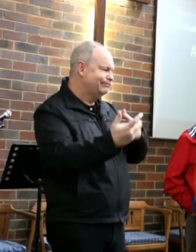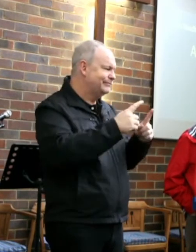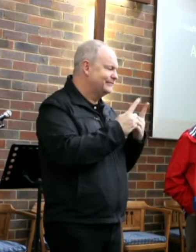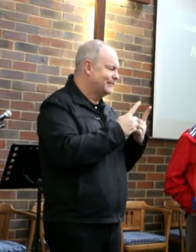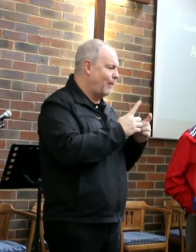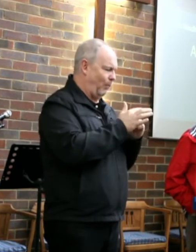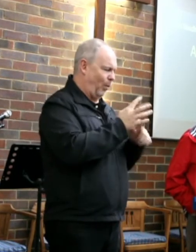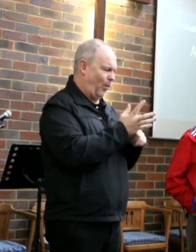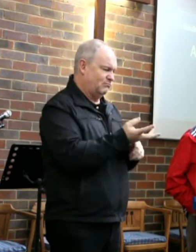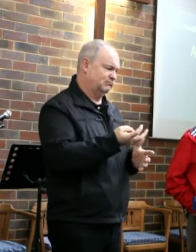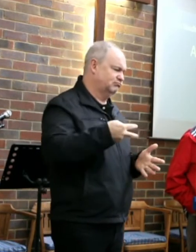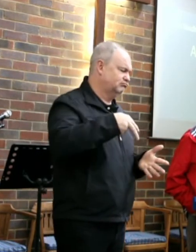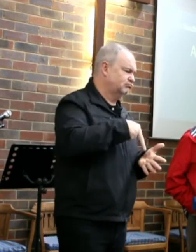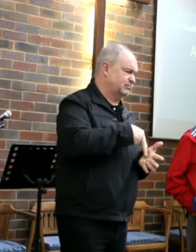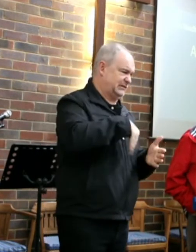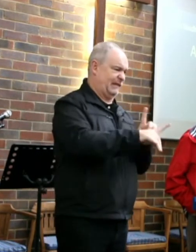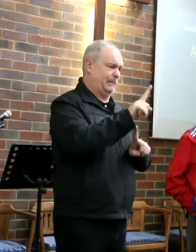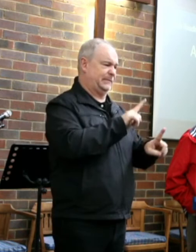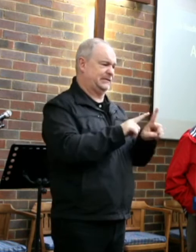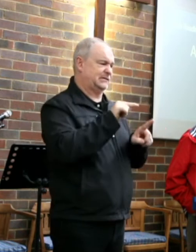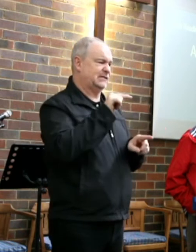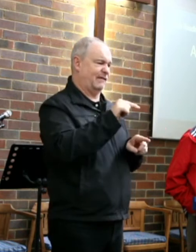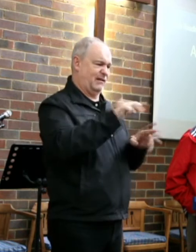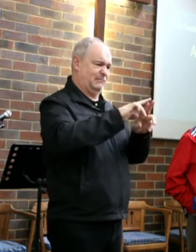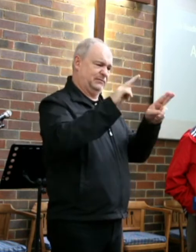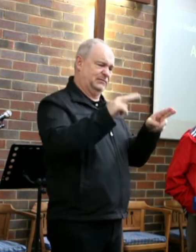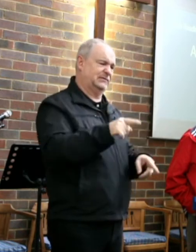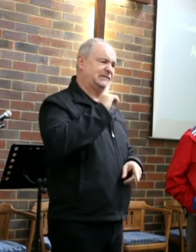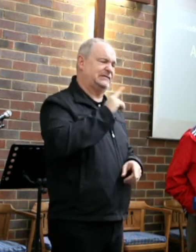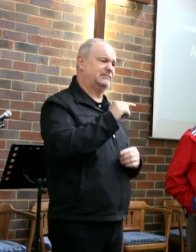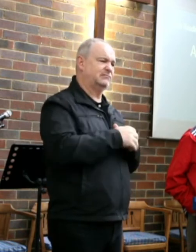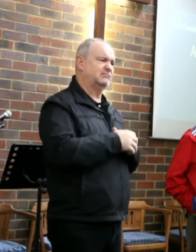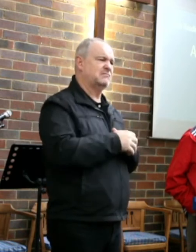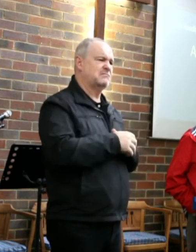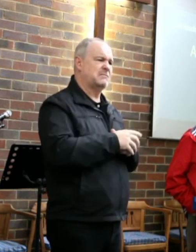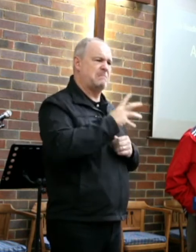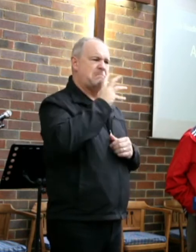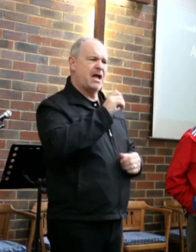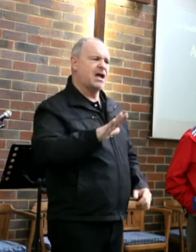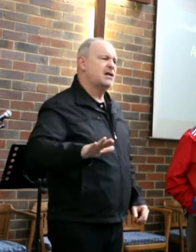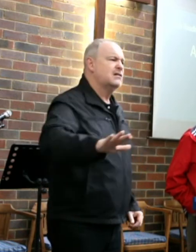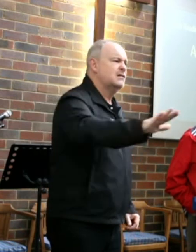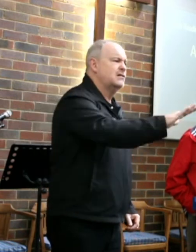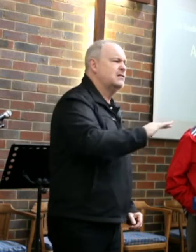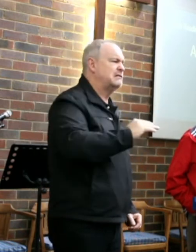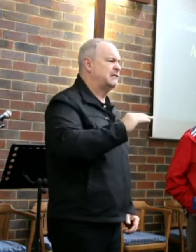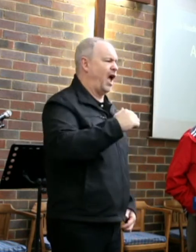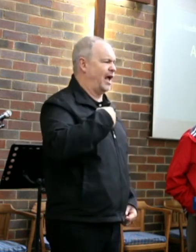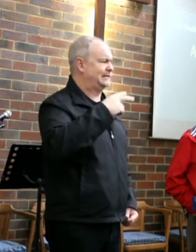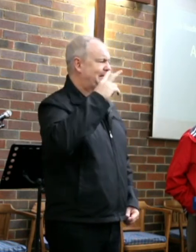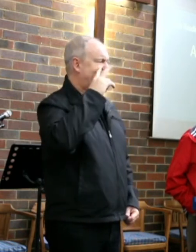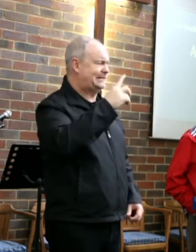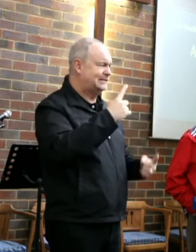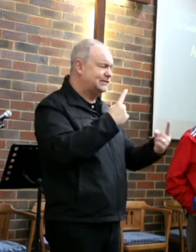Paul then stood up in the meeting of the Areopagus and said, "Men of Athens, I see that in